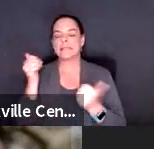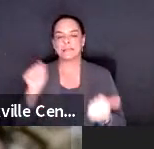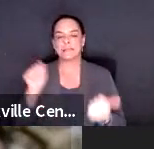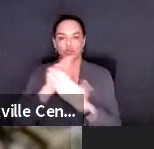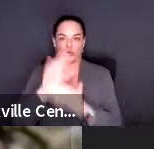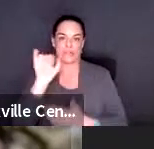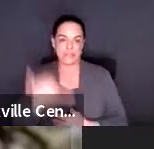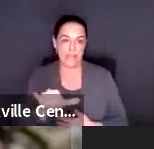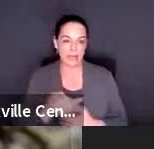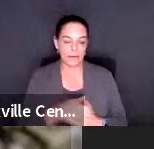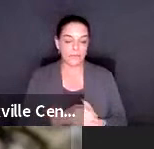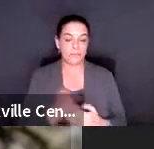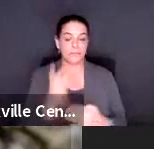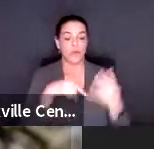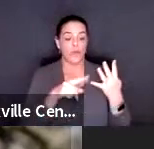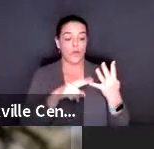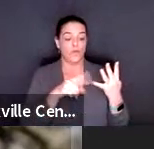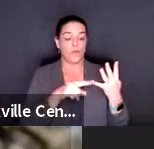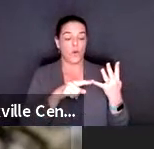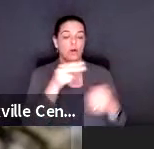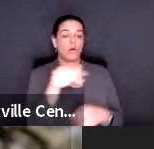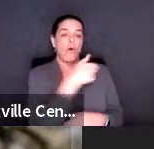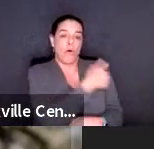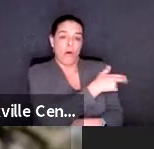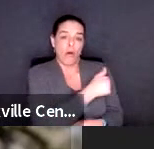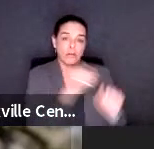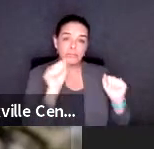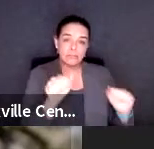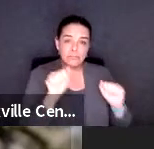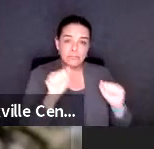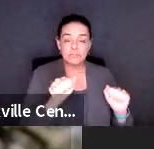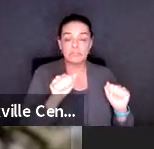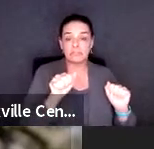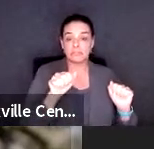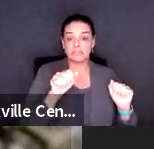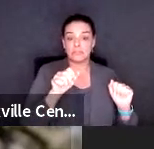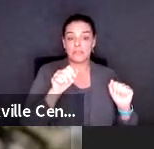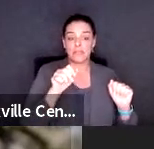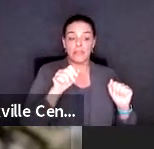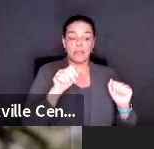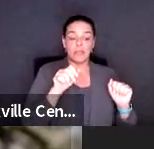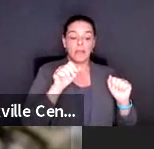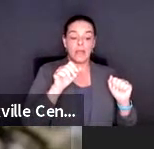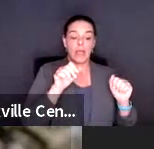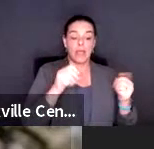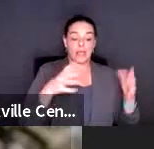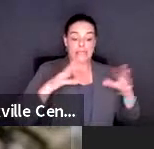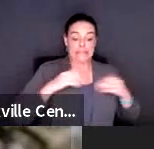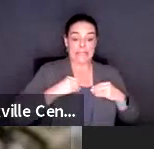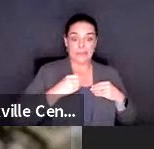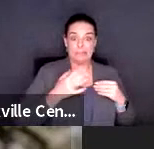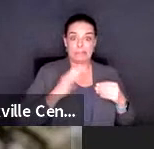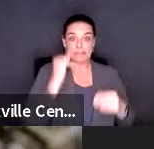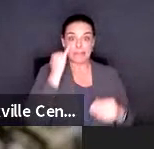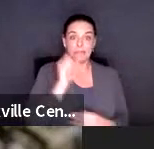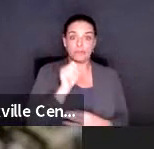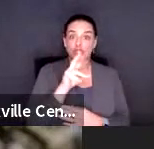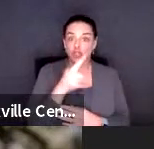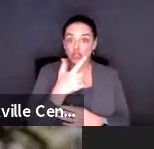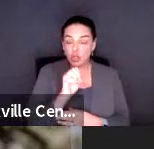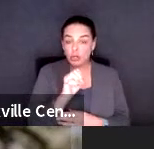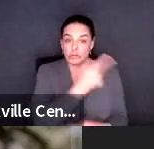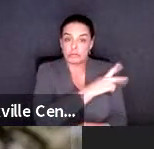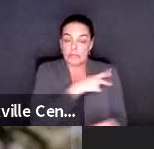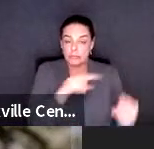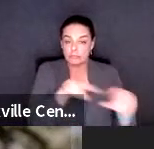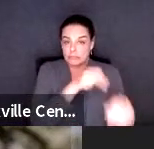Our fourth benchmark, healthcare system capabilities remain within current and forecasted surge capacity. These graphs show